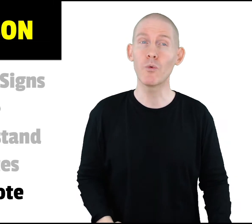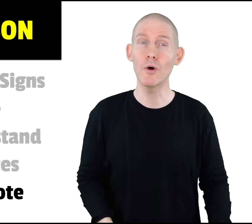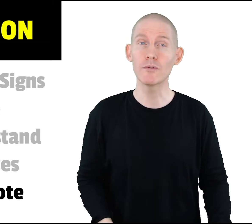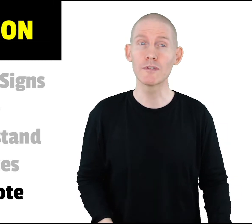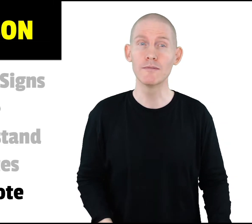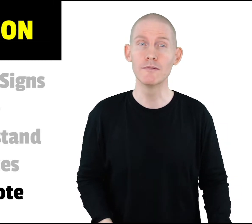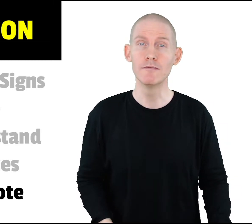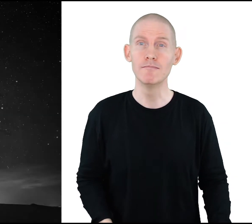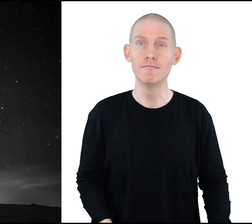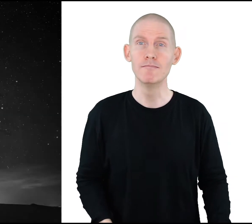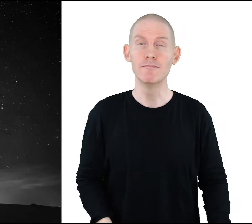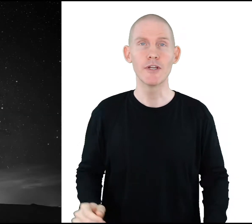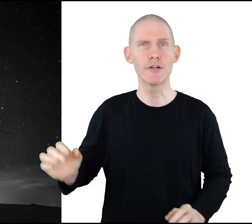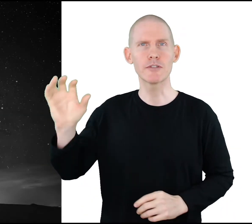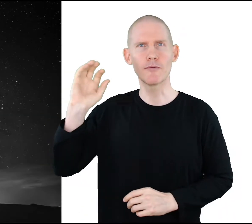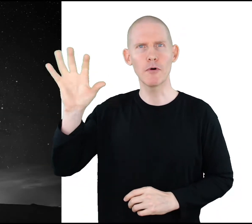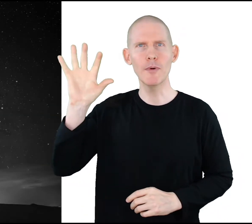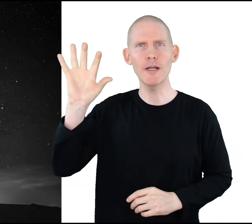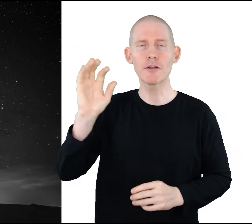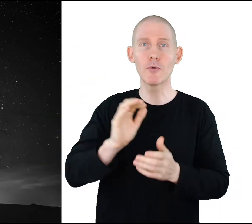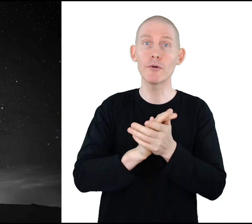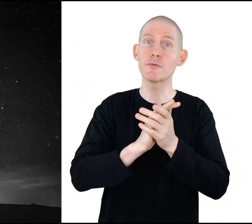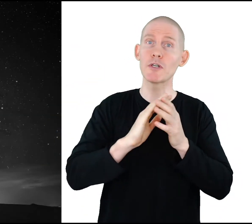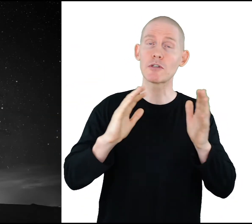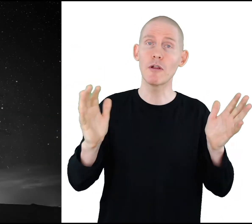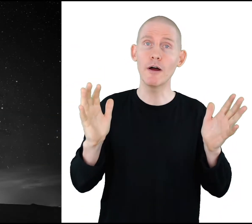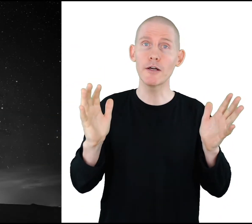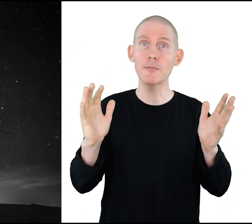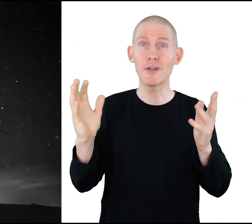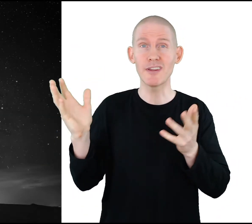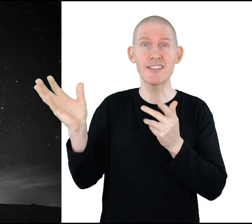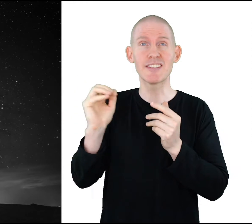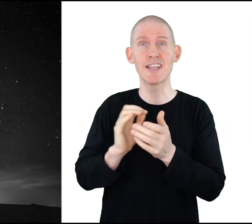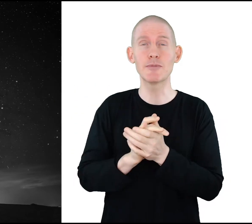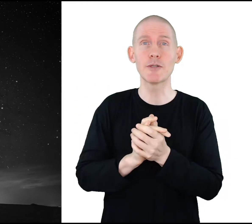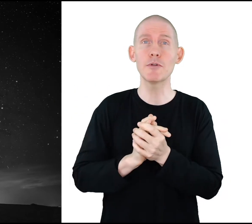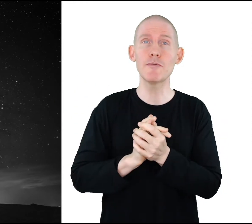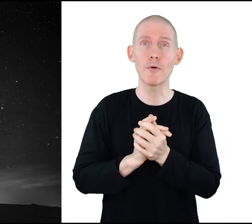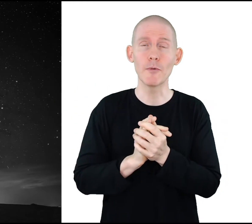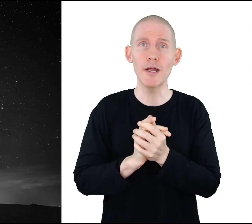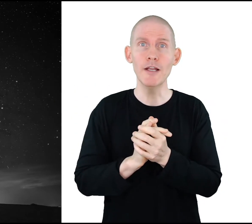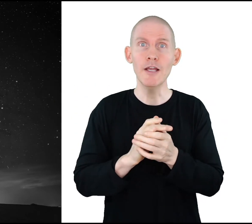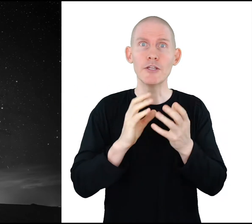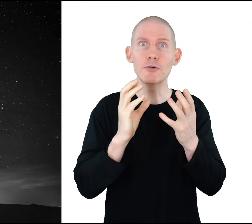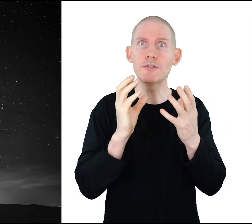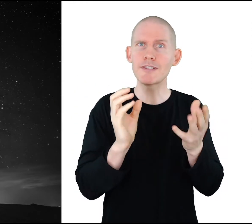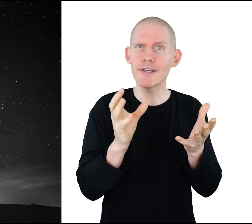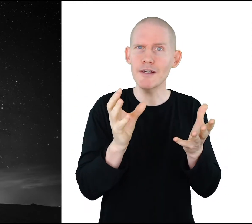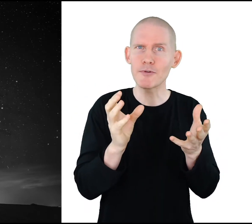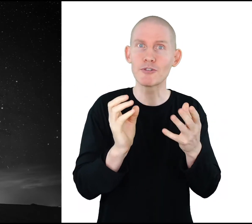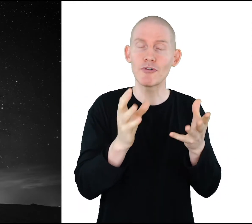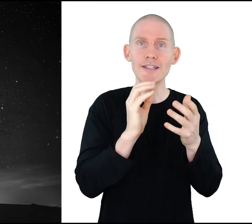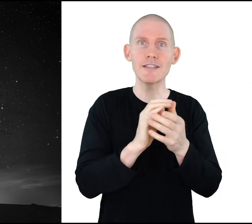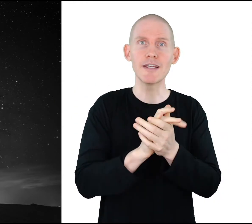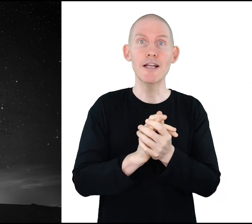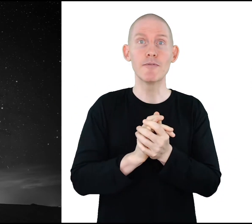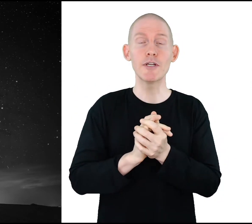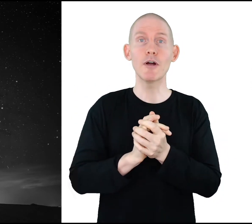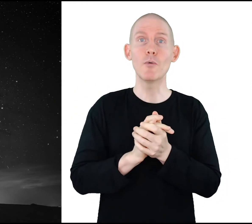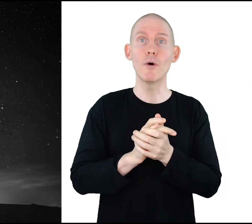quote. Here's the format. The quote is much longer, but that's the same similar format. You decipher, translate, figure out what